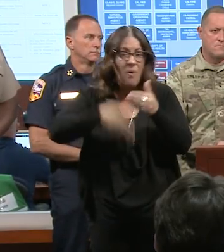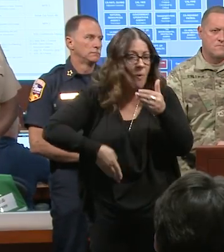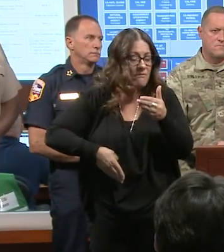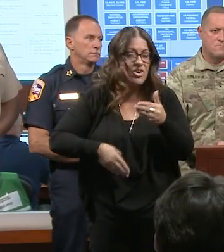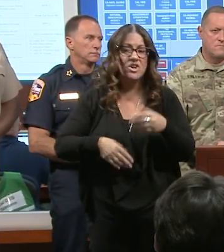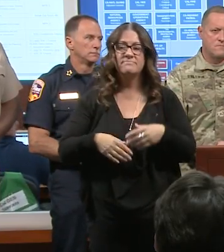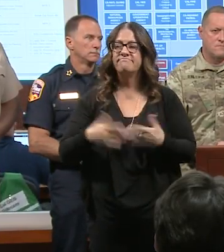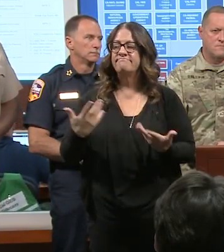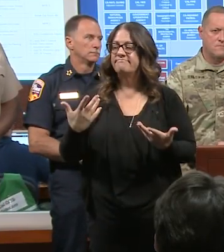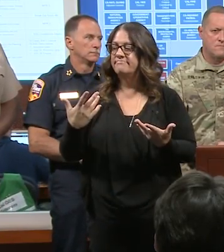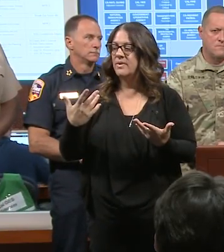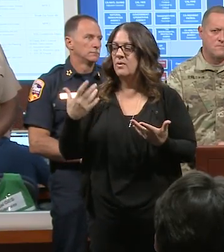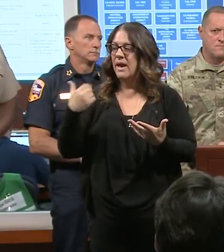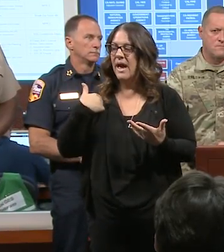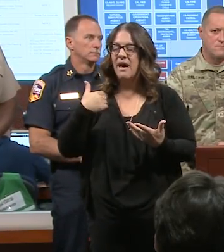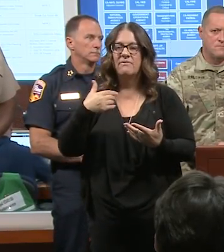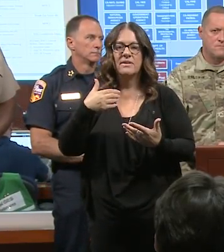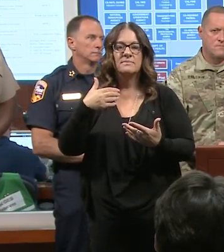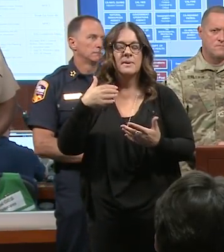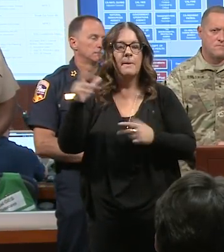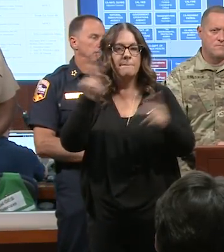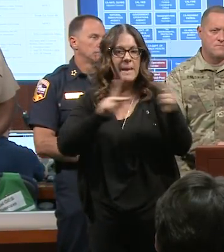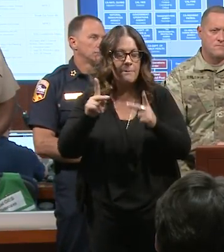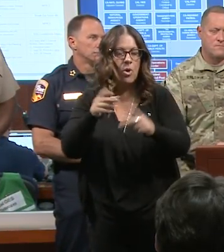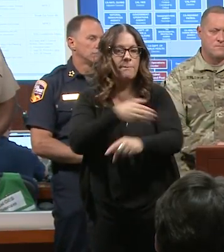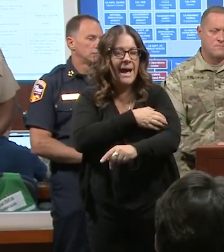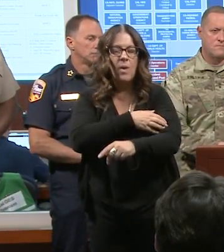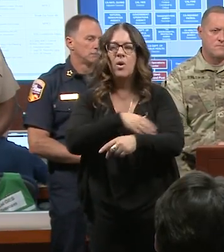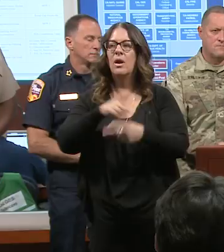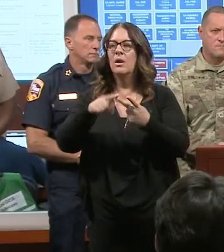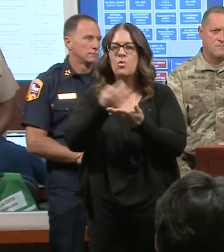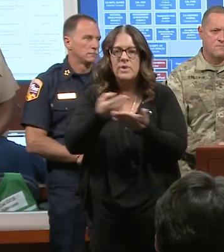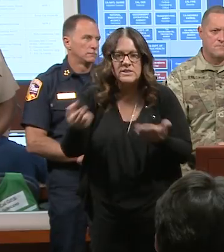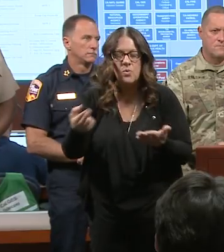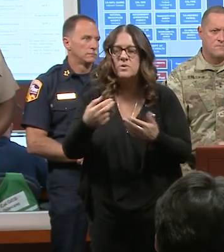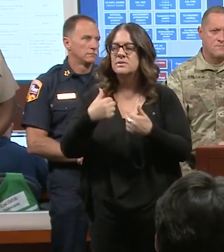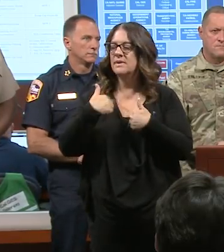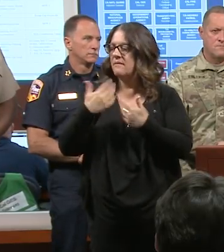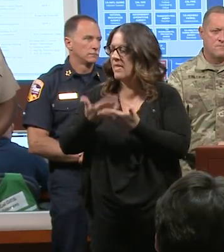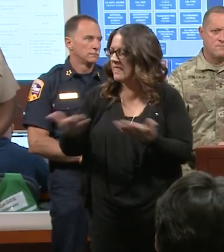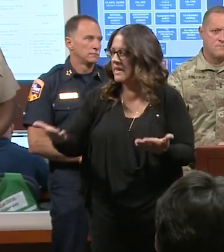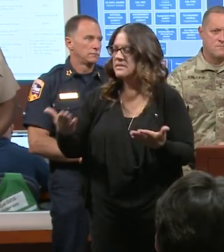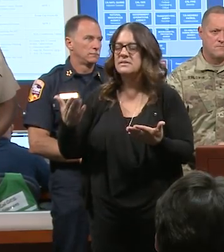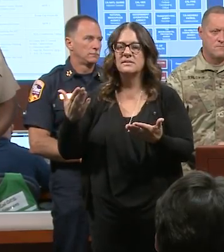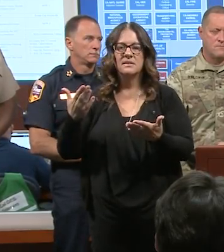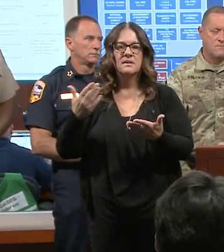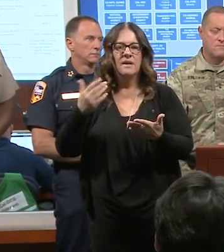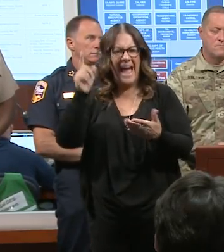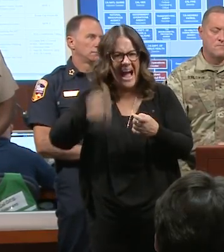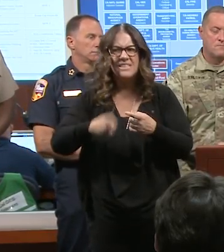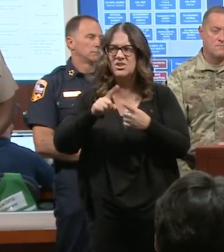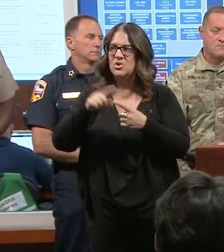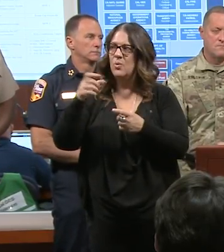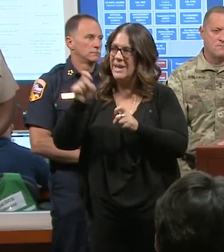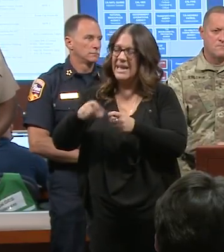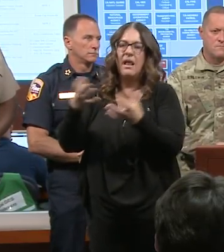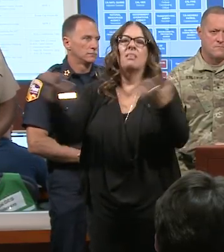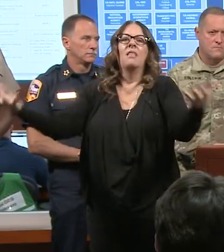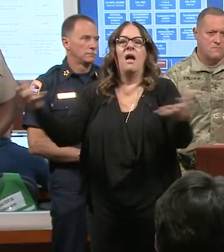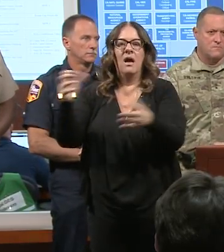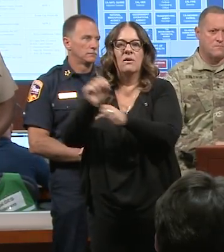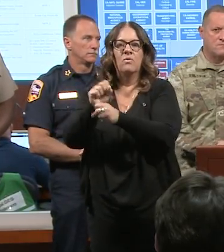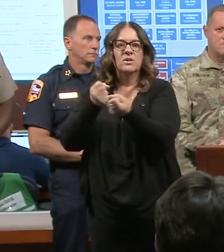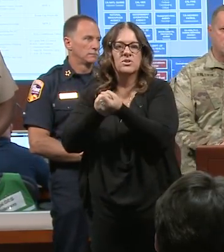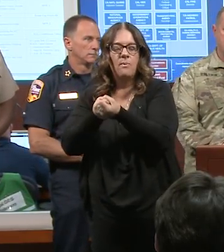manpower and resources, it's a lot. And it has to be a lot because we have people living in communities and